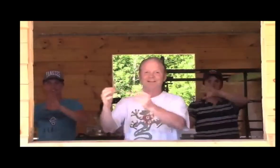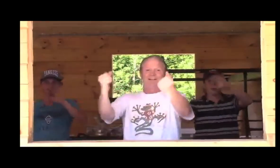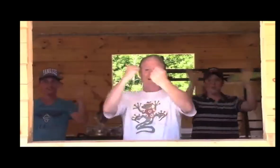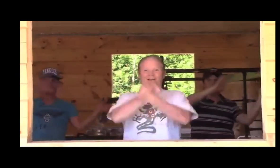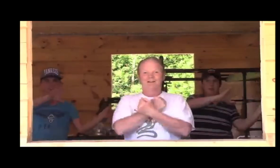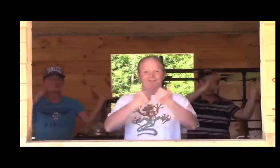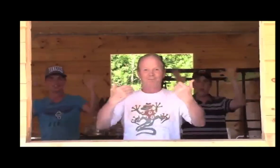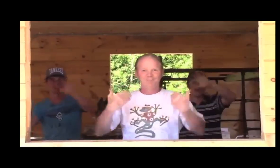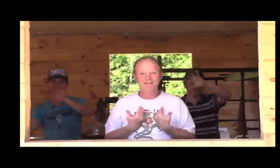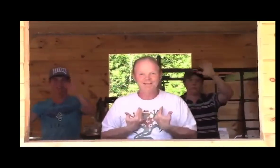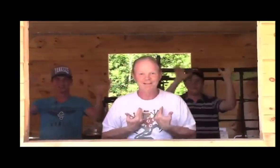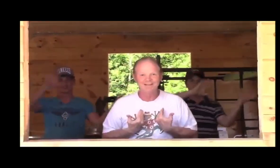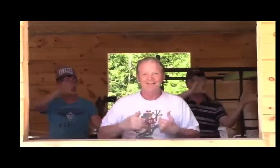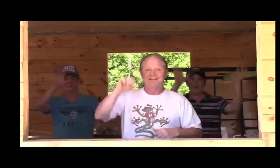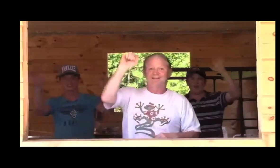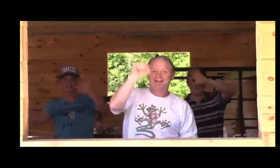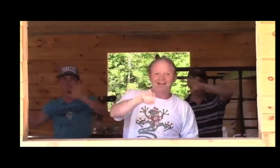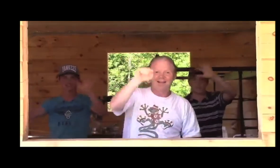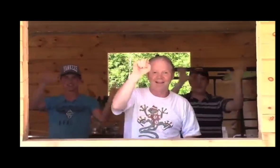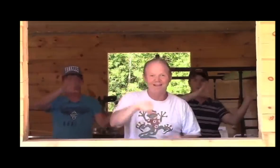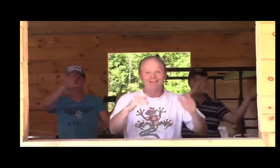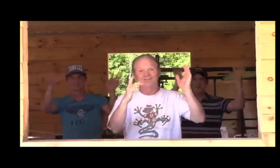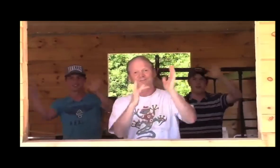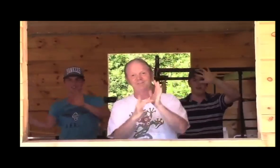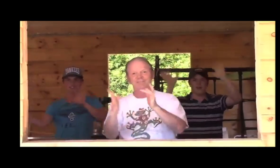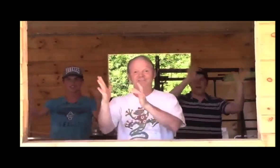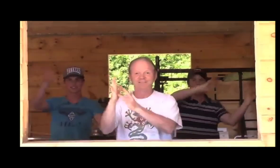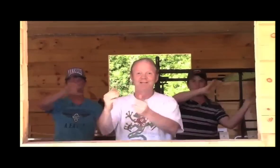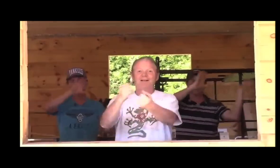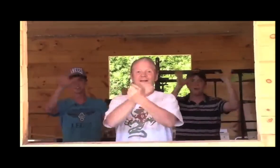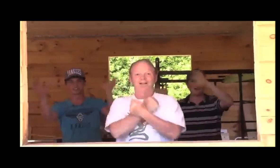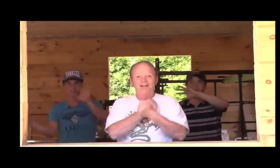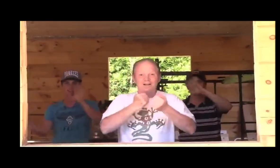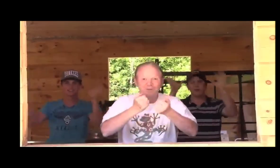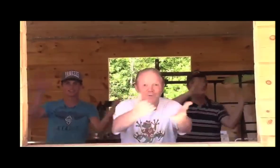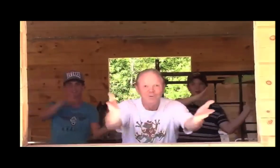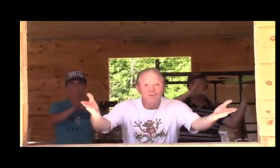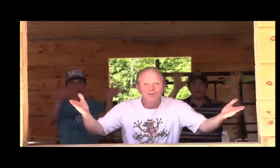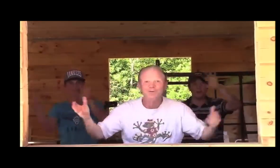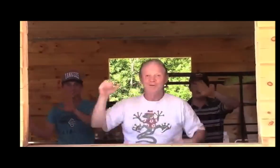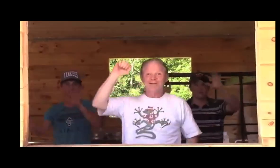Time.